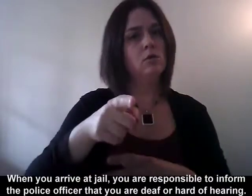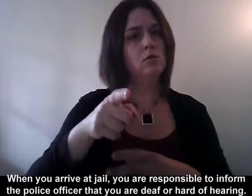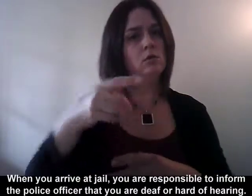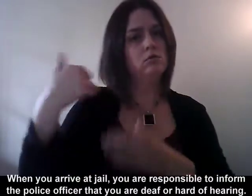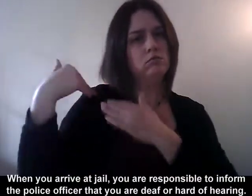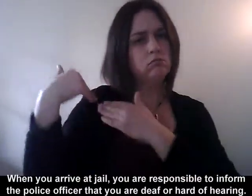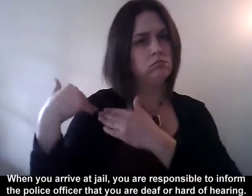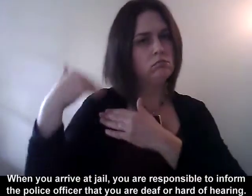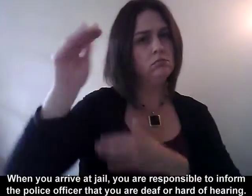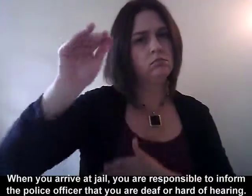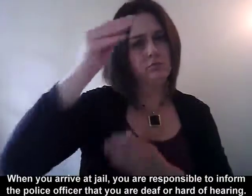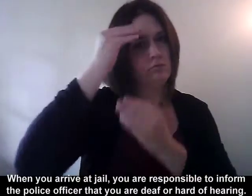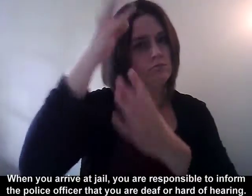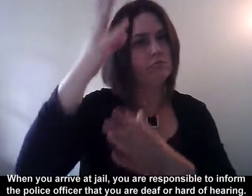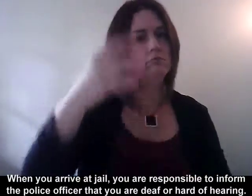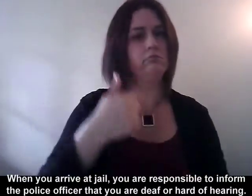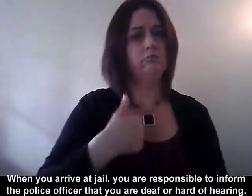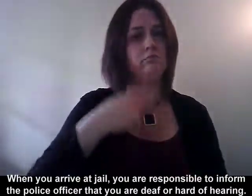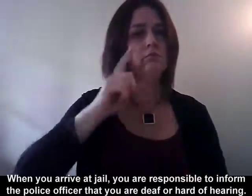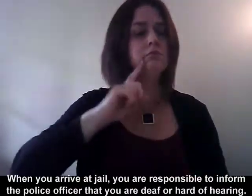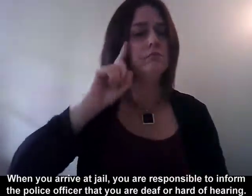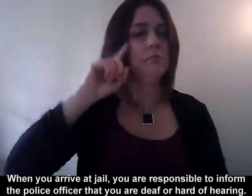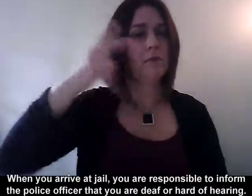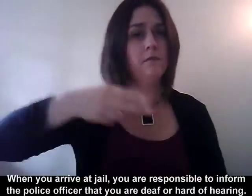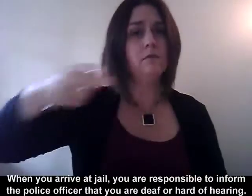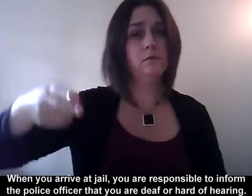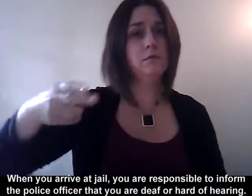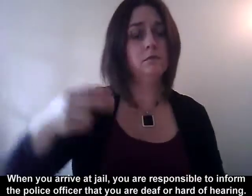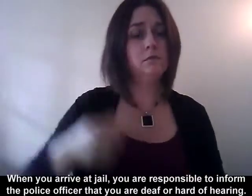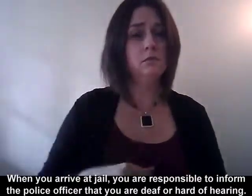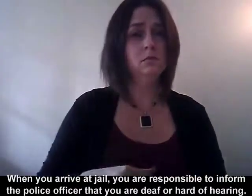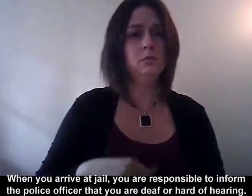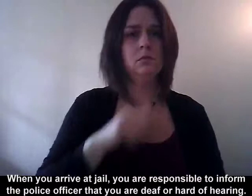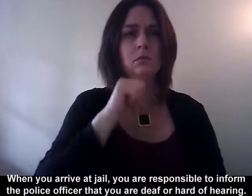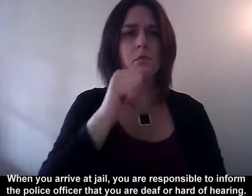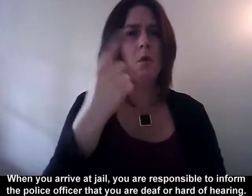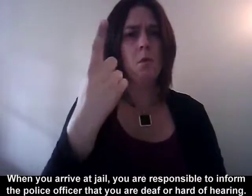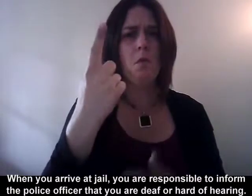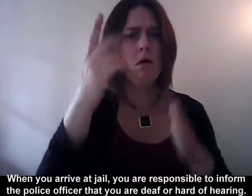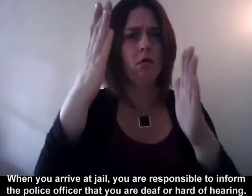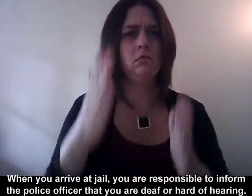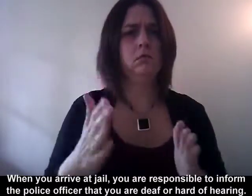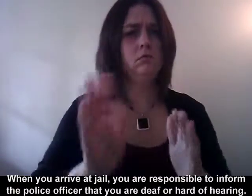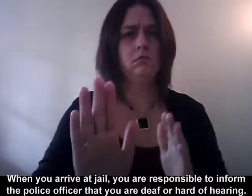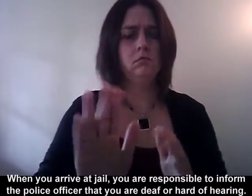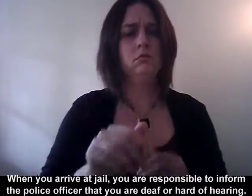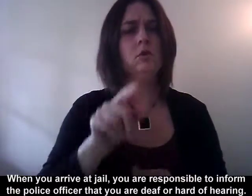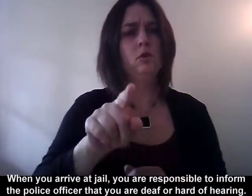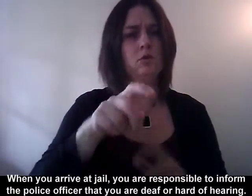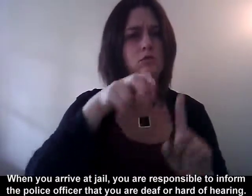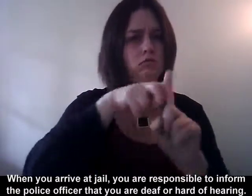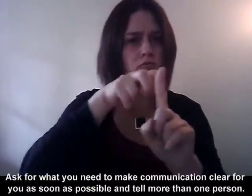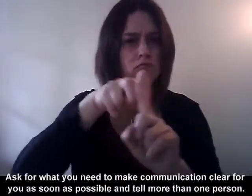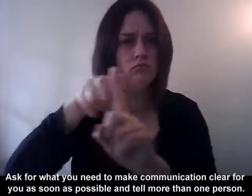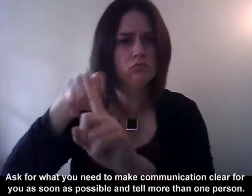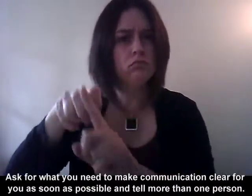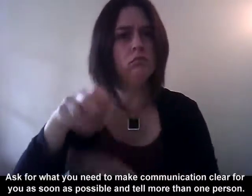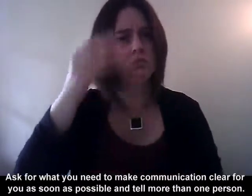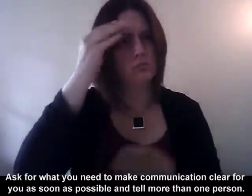When you arrive at jail, you are responsible to inform the police officer that you are deaf or hard of hearing. Ask